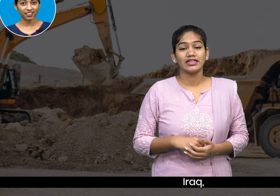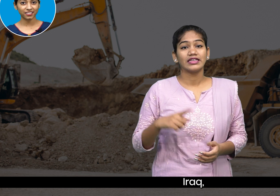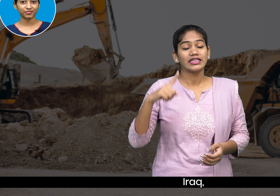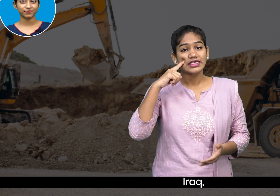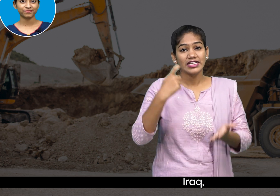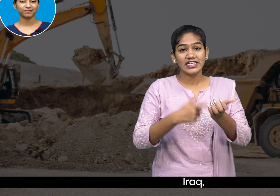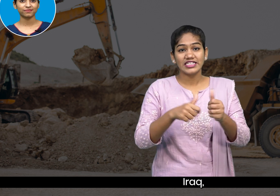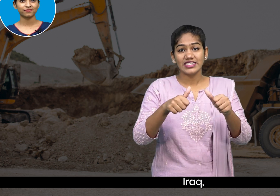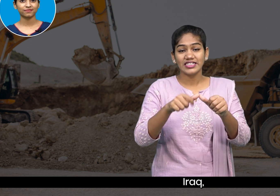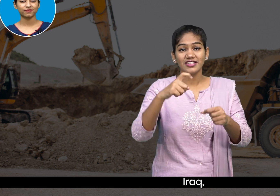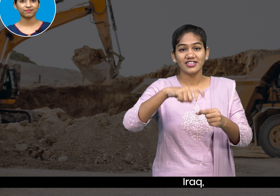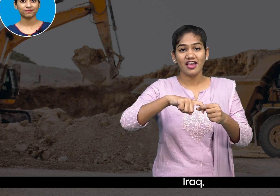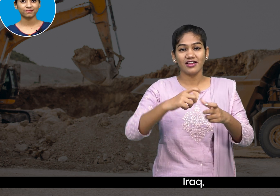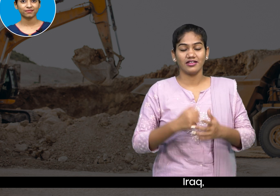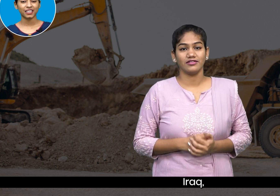Iraq,